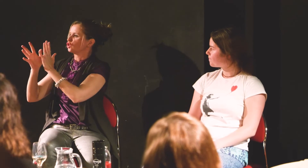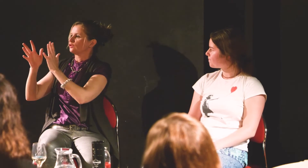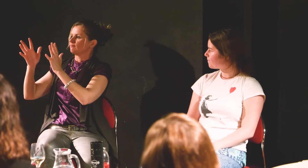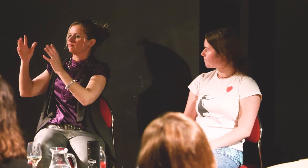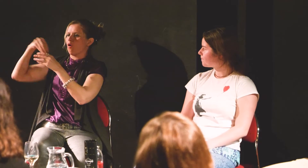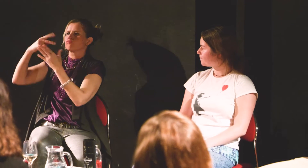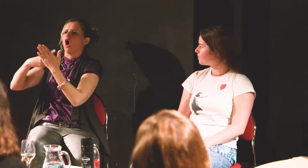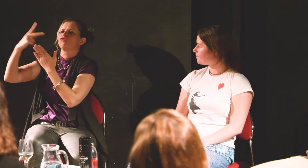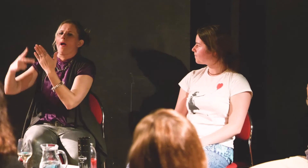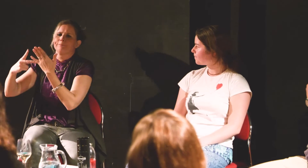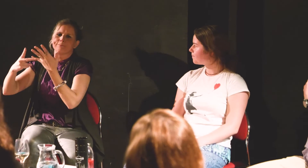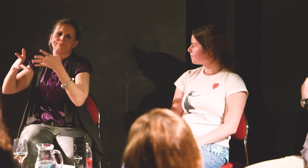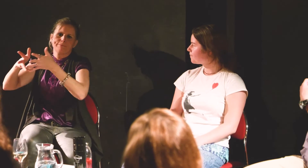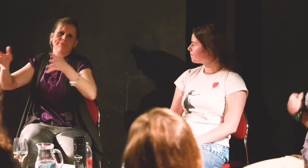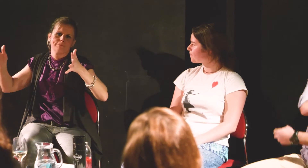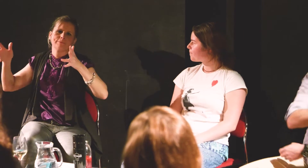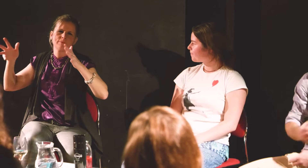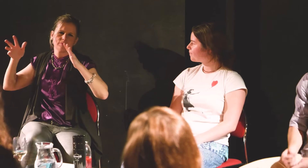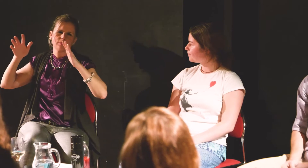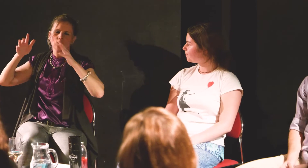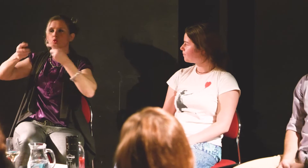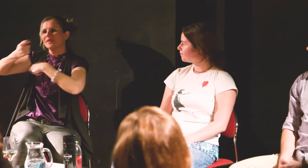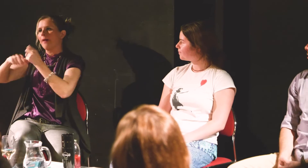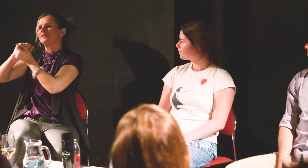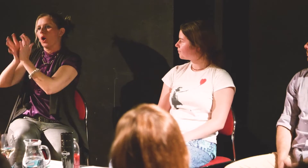and sign language papers